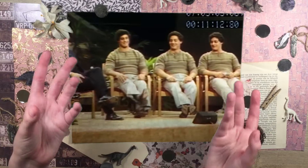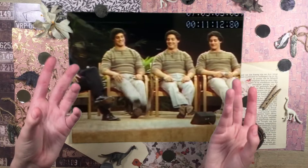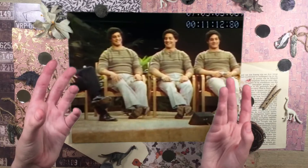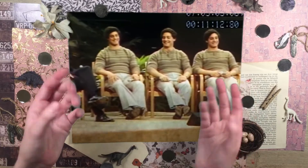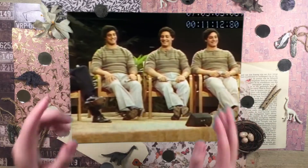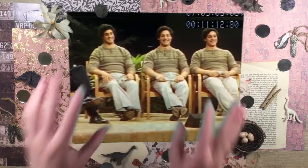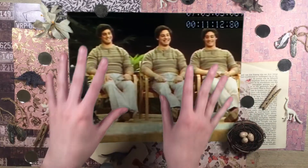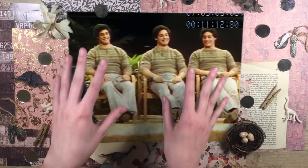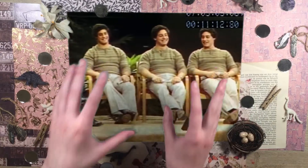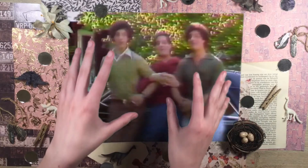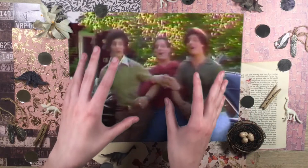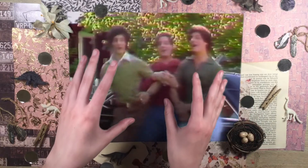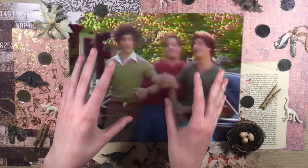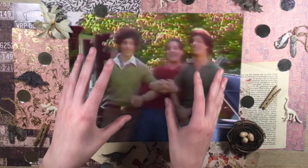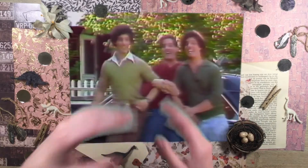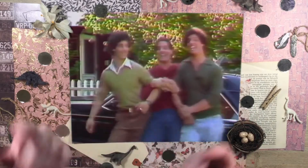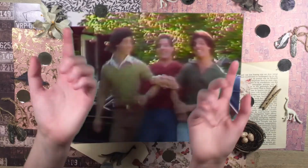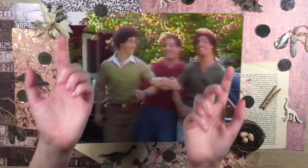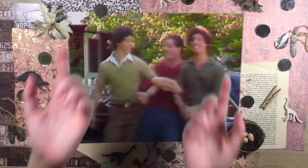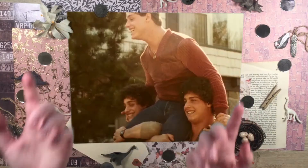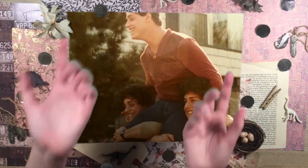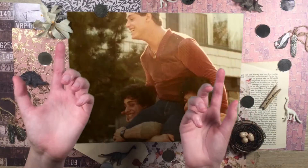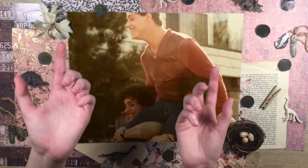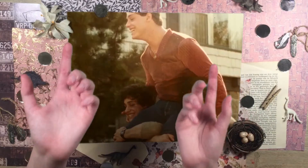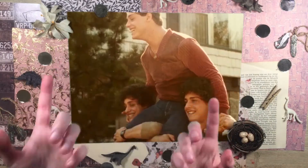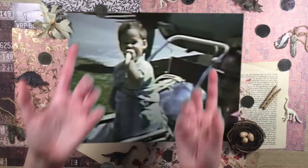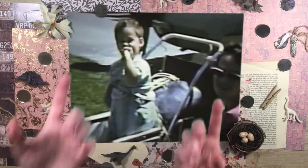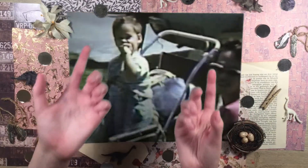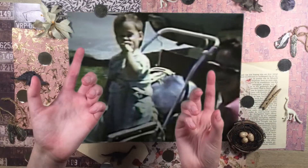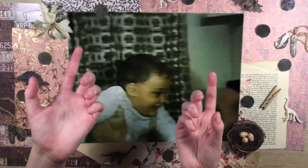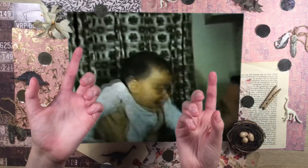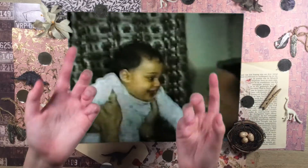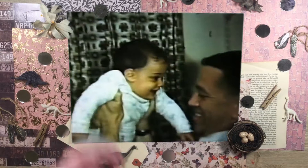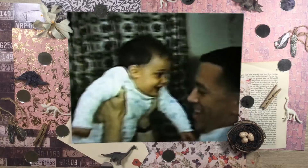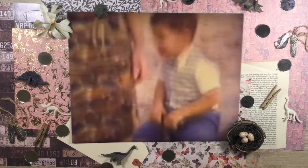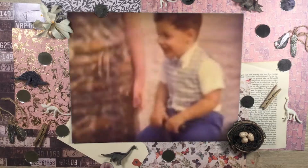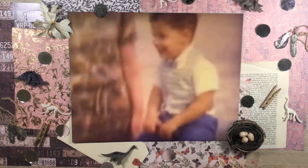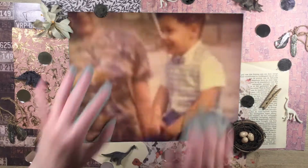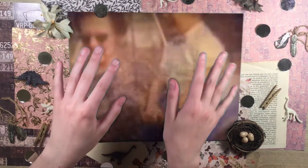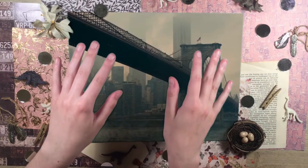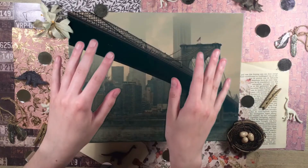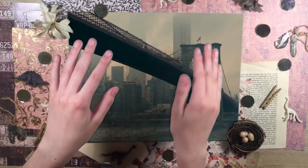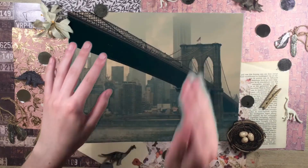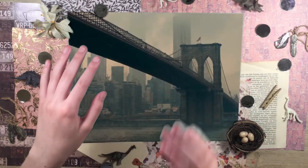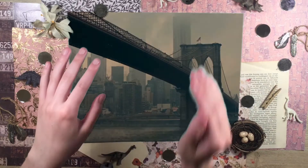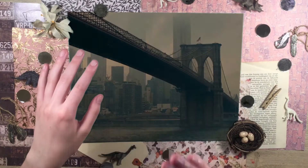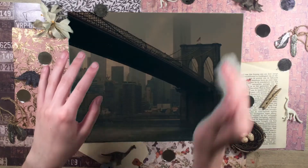similar, which begs the question, why were they separated in the first place? The film exceeds on all